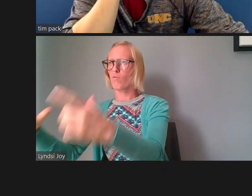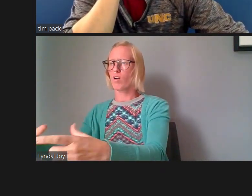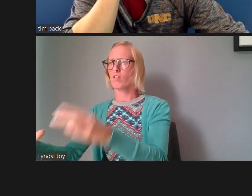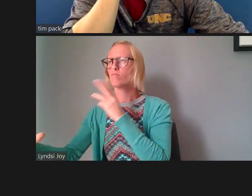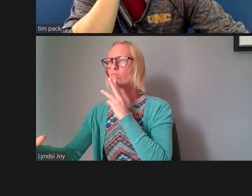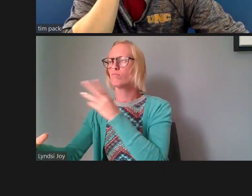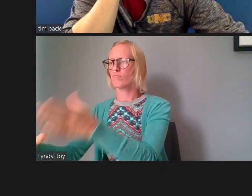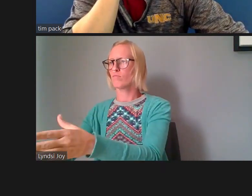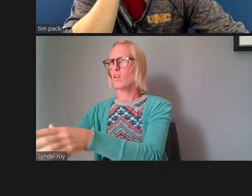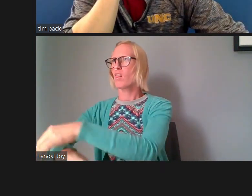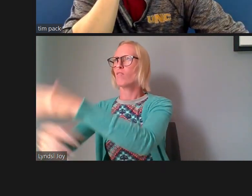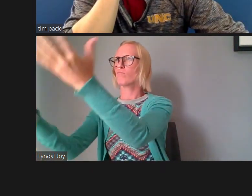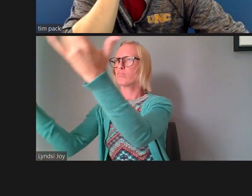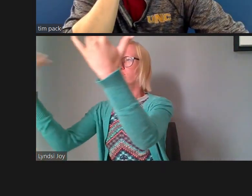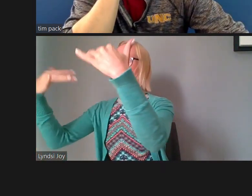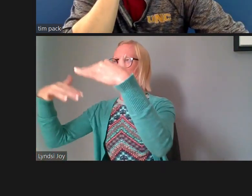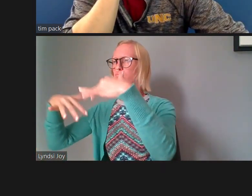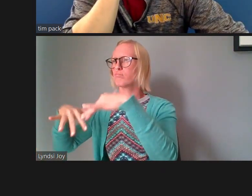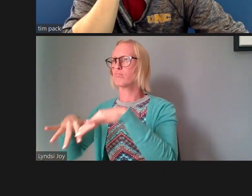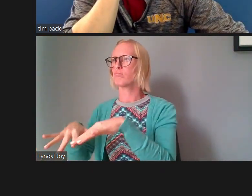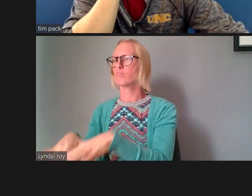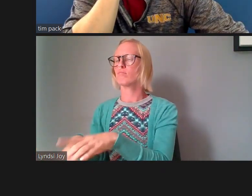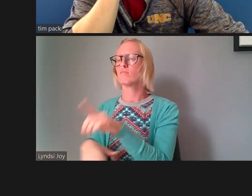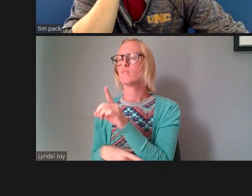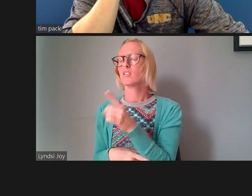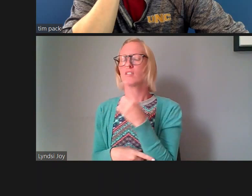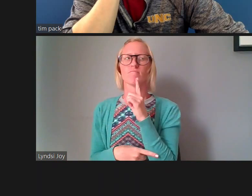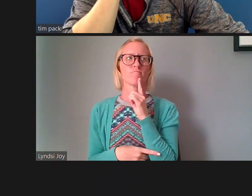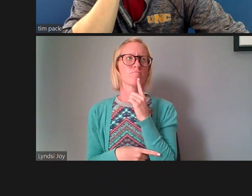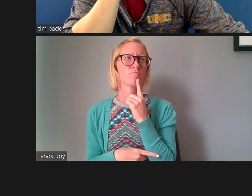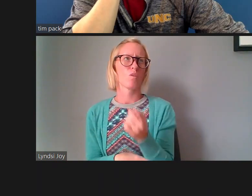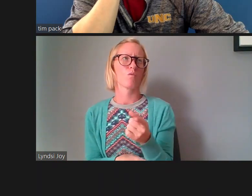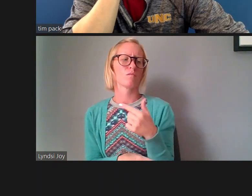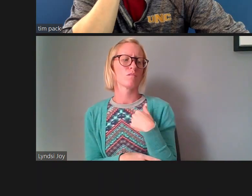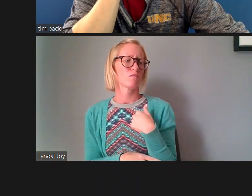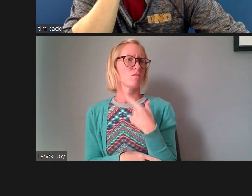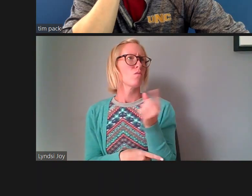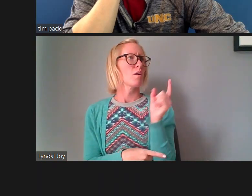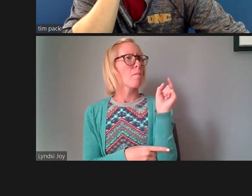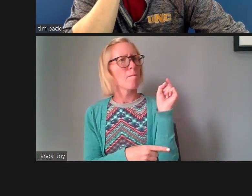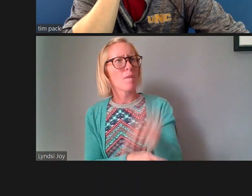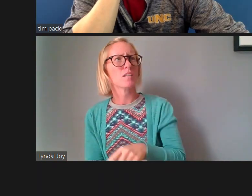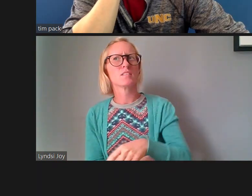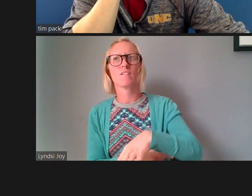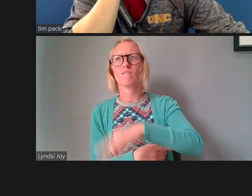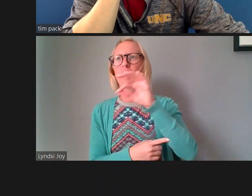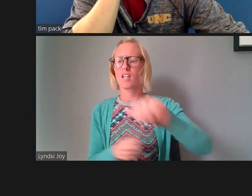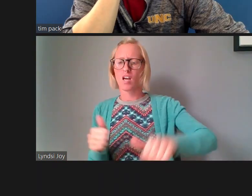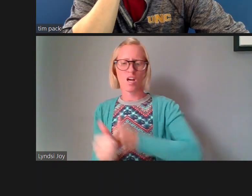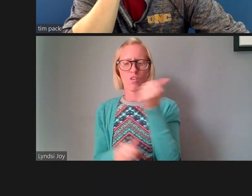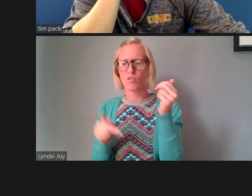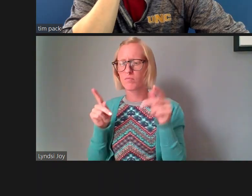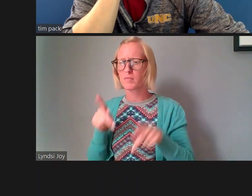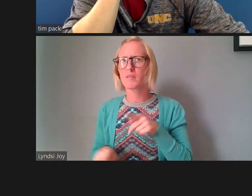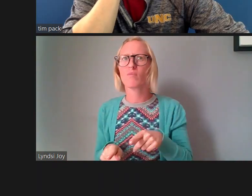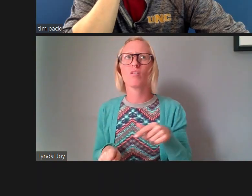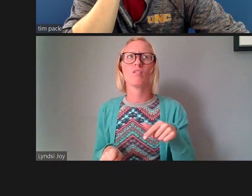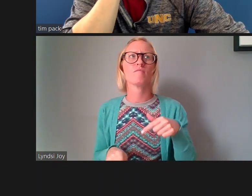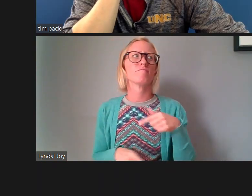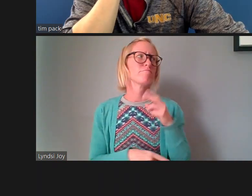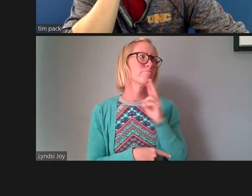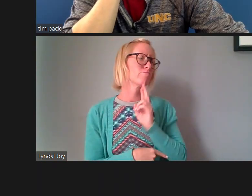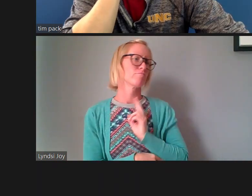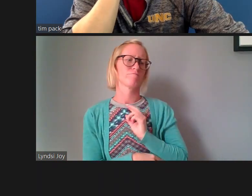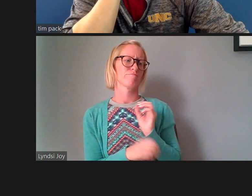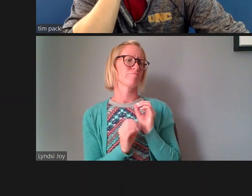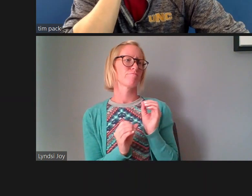reflections quivered over him. Presently he spoke. We got to find the others. We got to do something. Ralph said